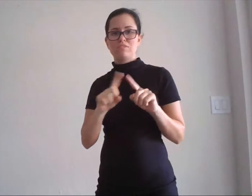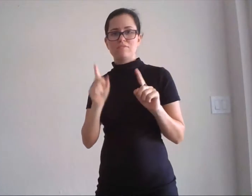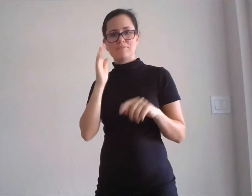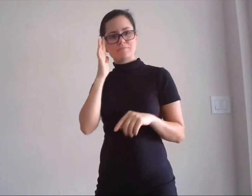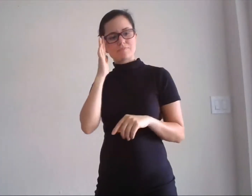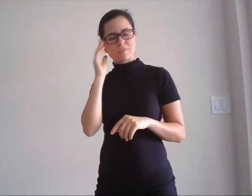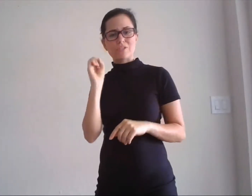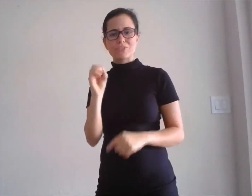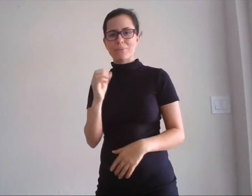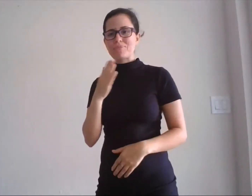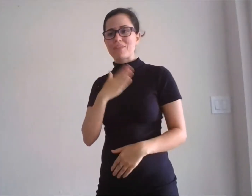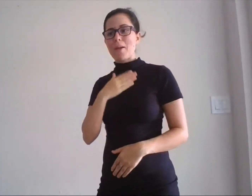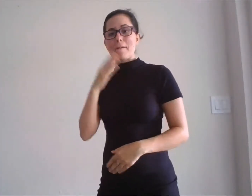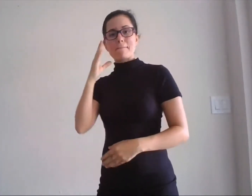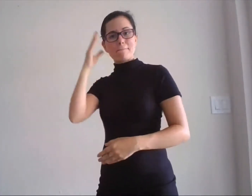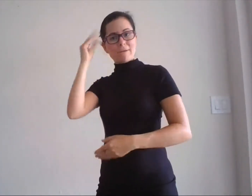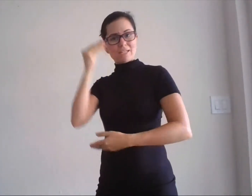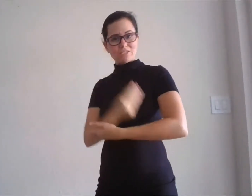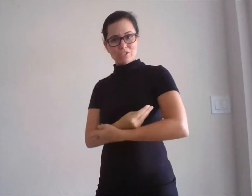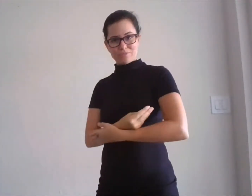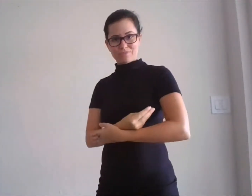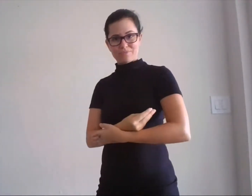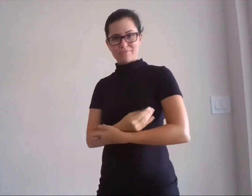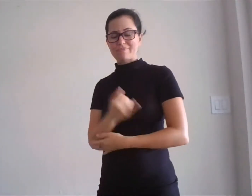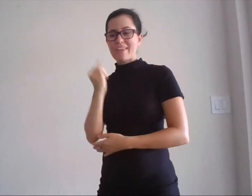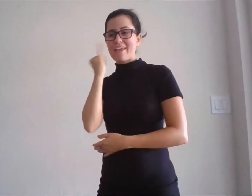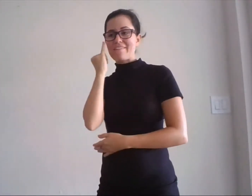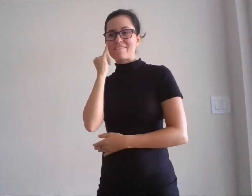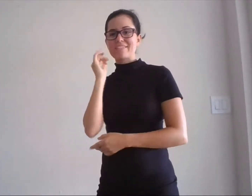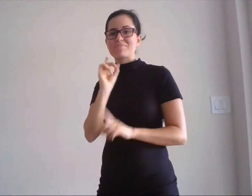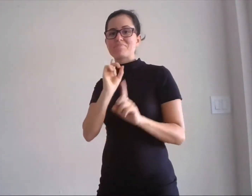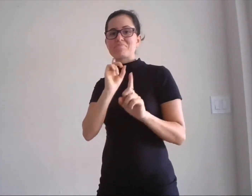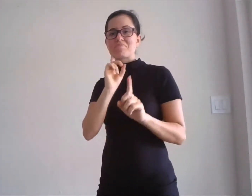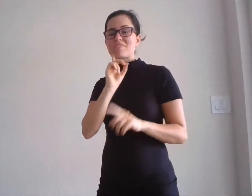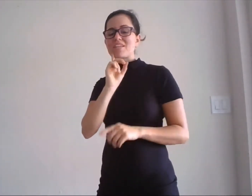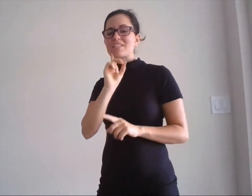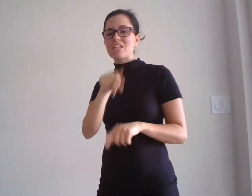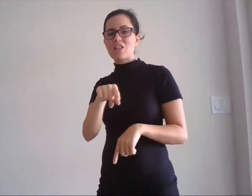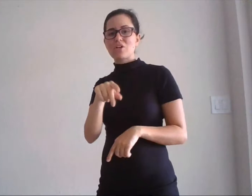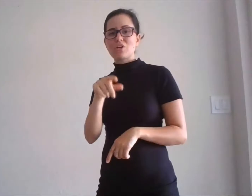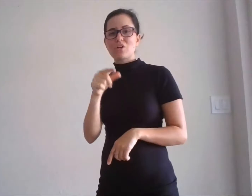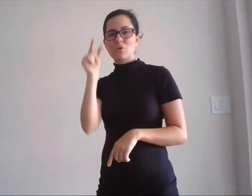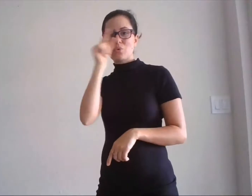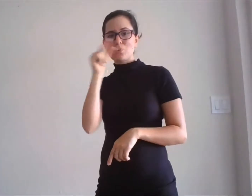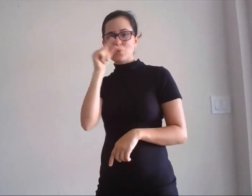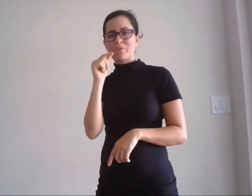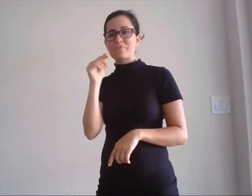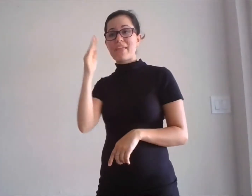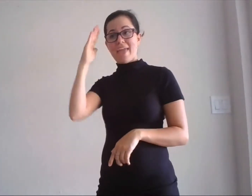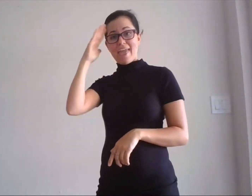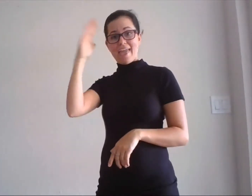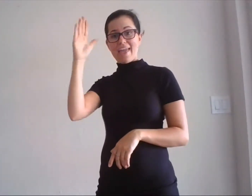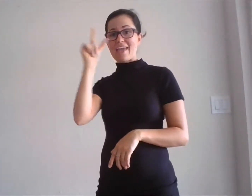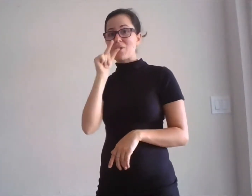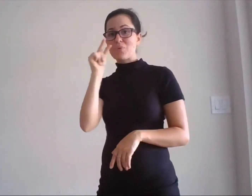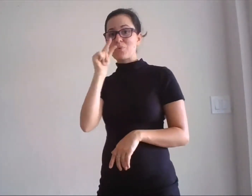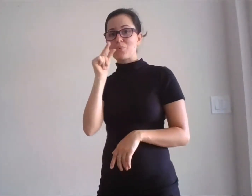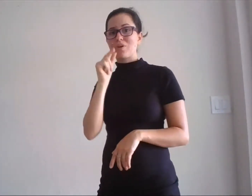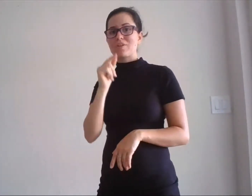Shepard wanted his own situation. Okay. All the lights dim. He doesn't like it to be dark. All the lights that can dim, and then all